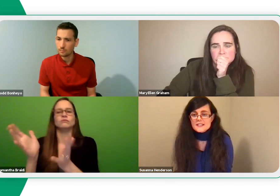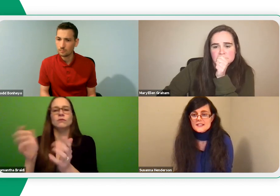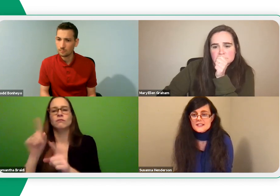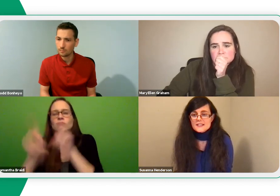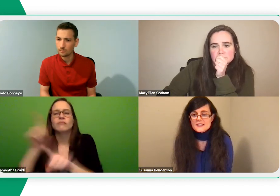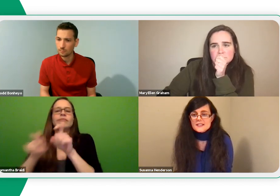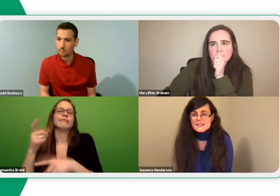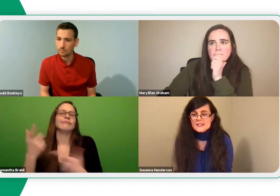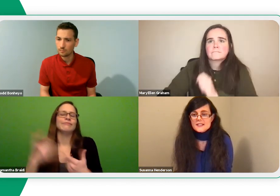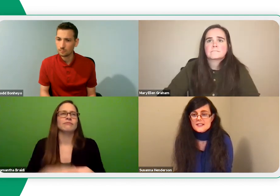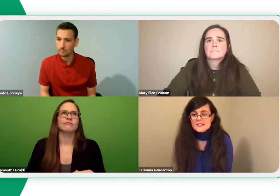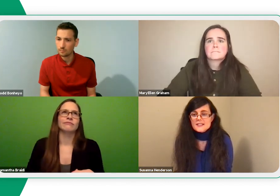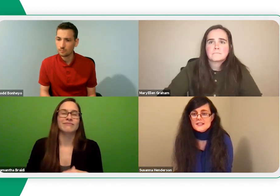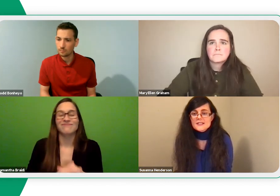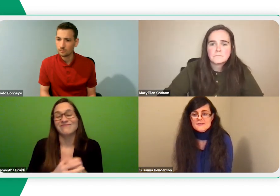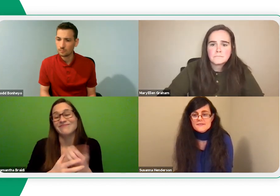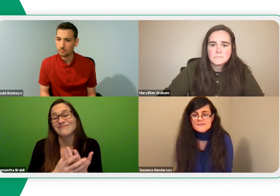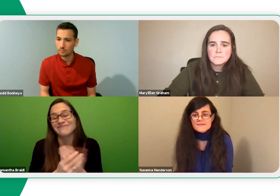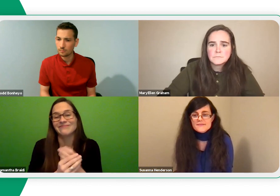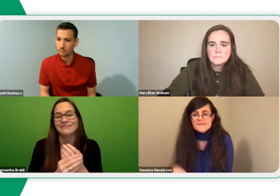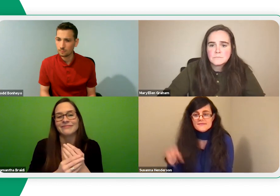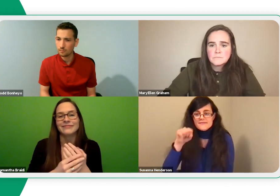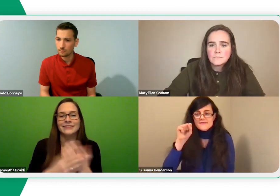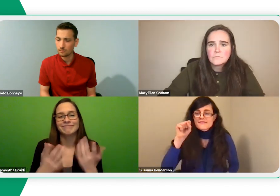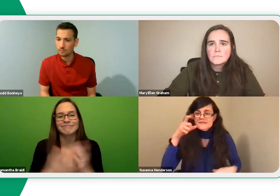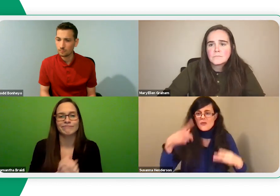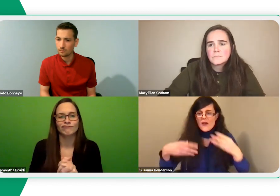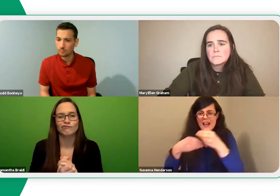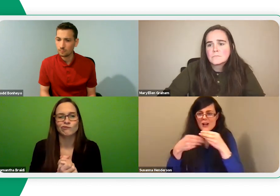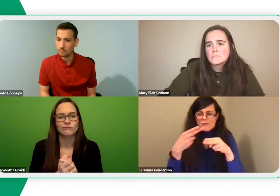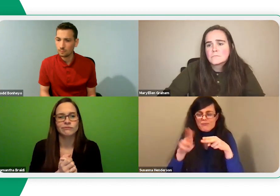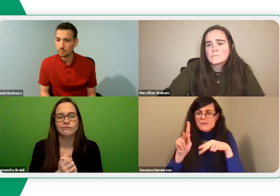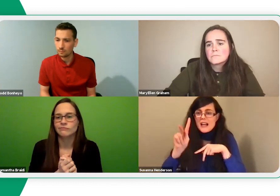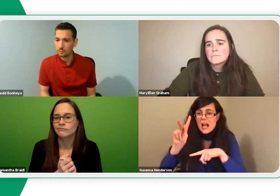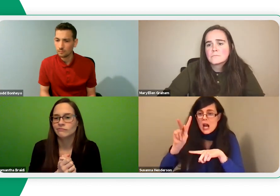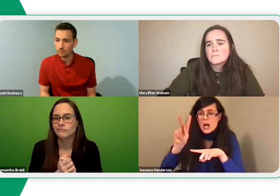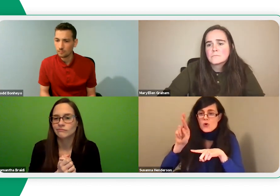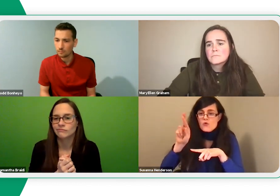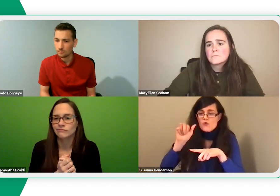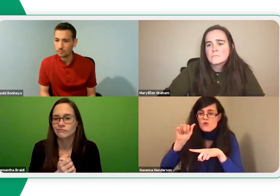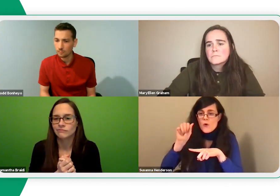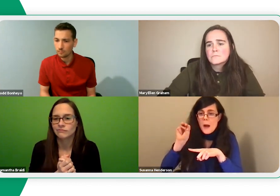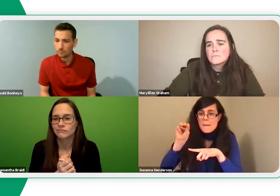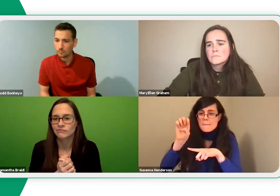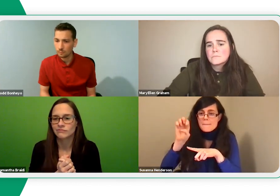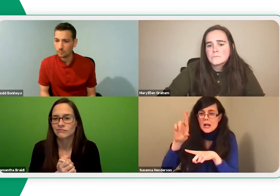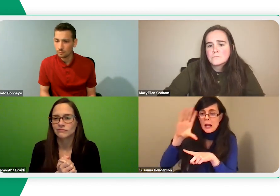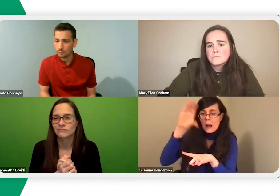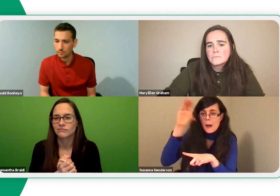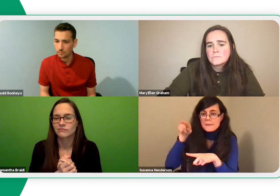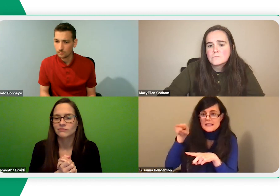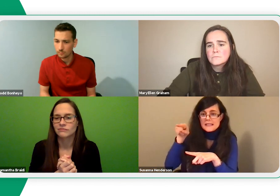have any informational needs. I think it's important to make deaf youth feel comfortable in knowing that they can ask questions of